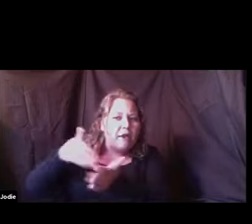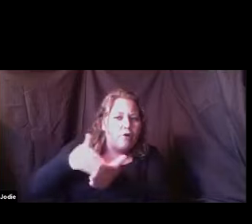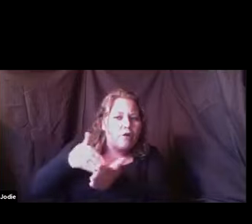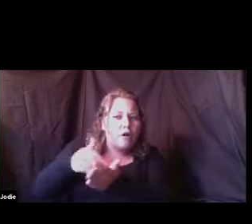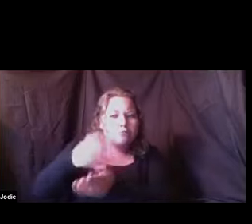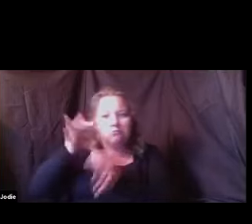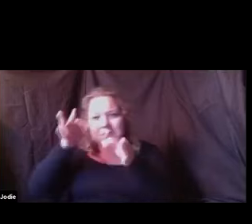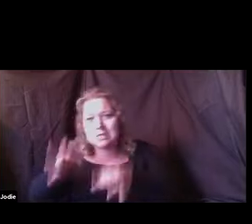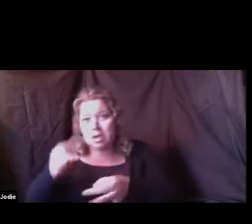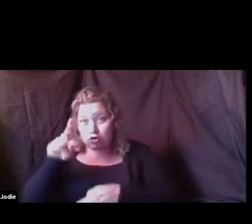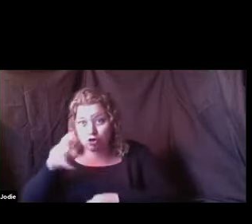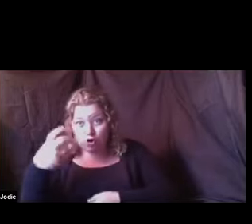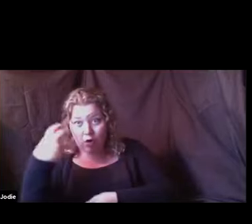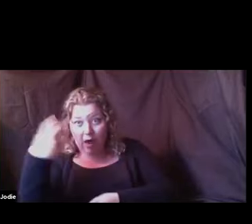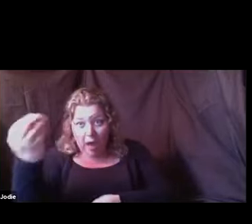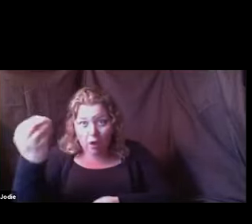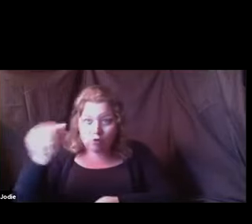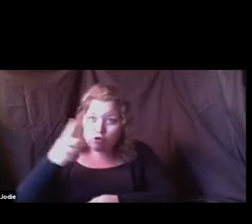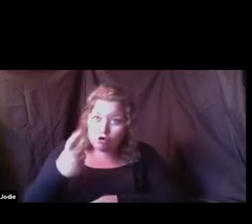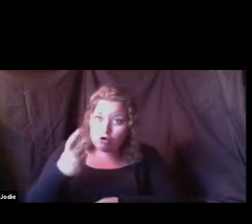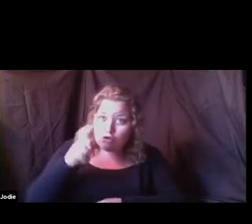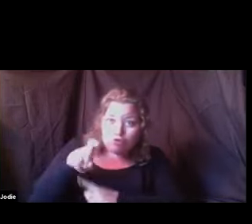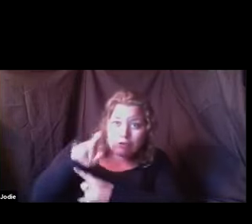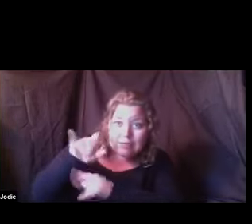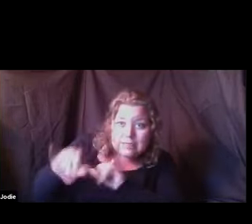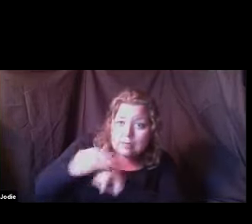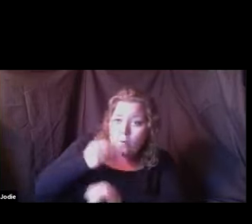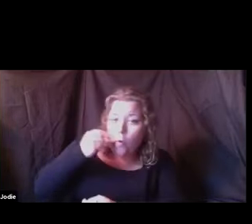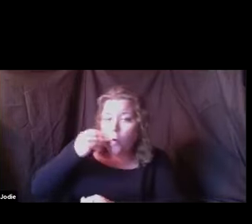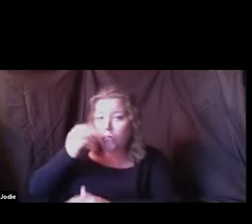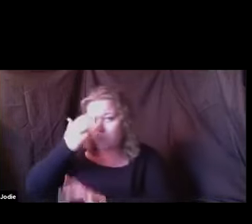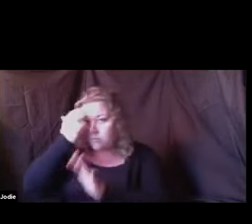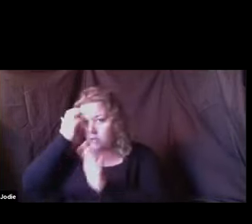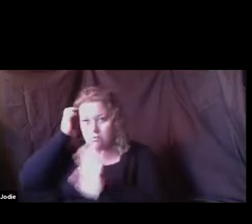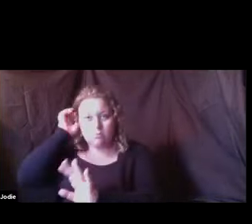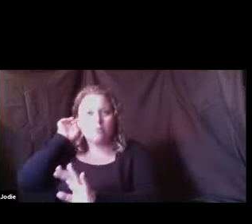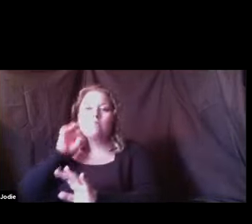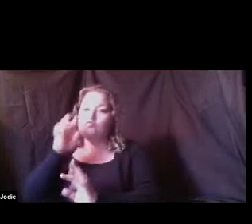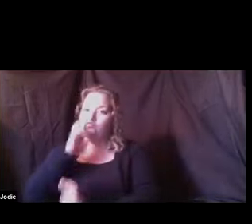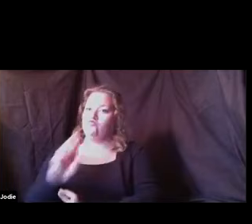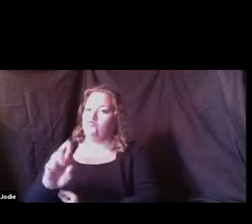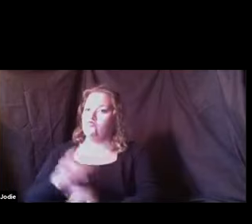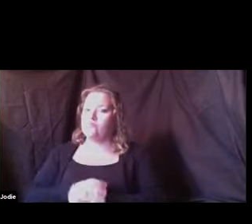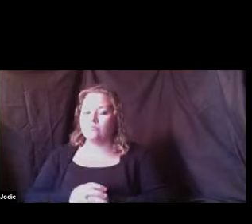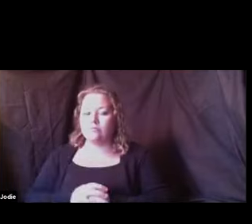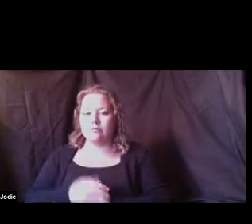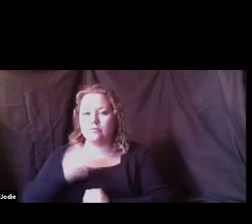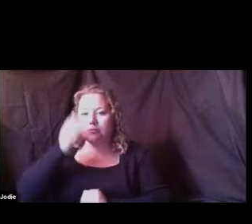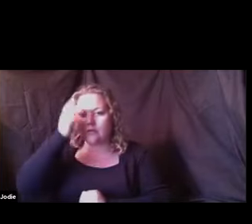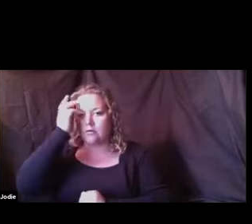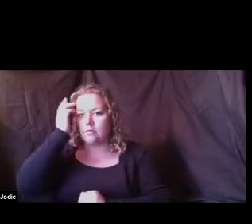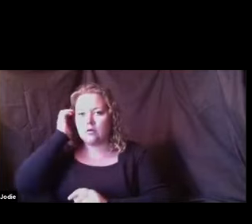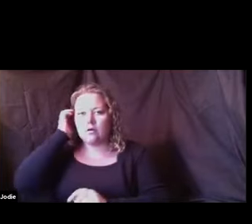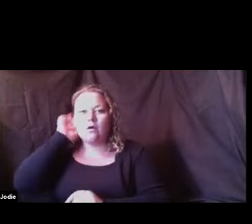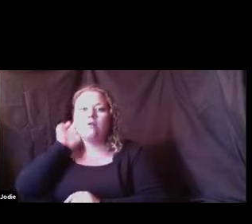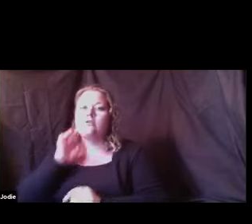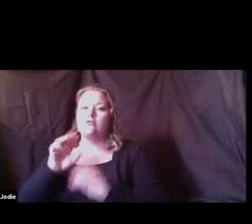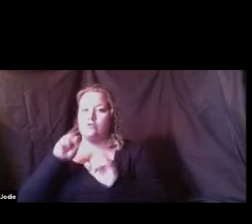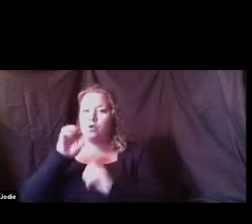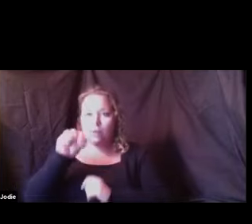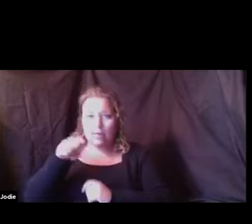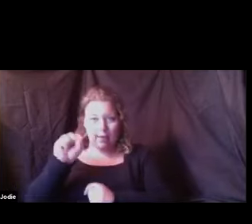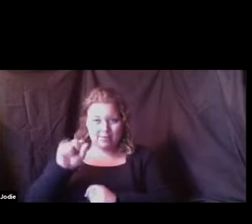about, and that's totally okay as well. So I think, yes, we are seeing a decrease in that risk. And